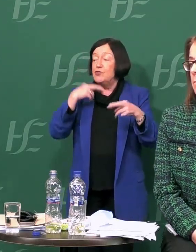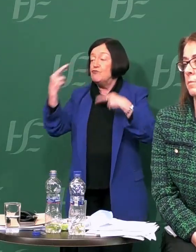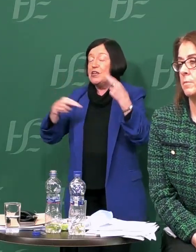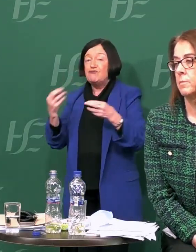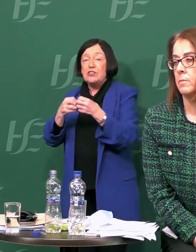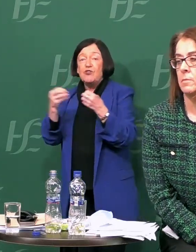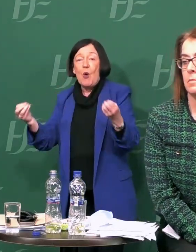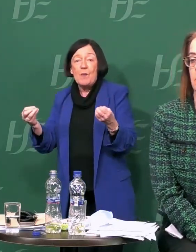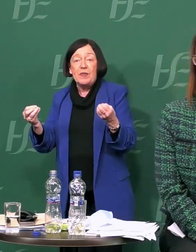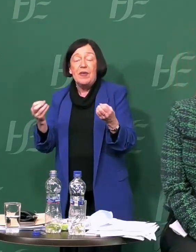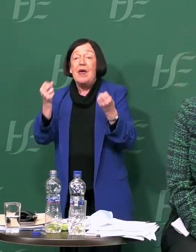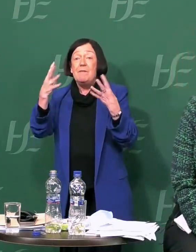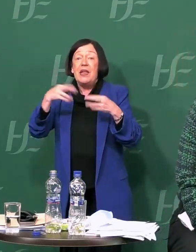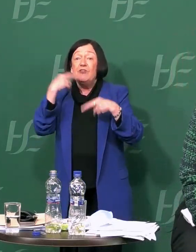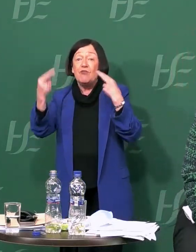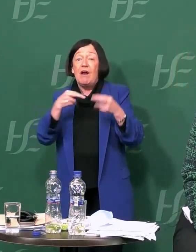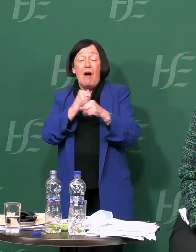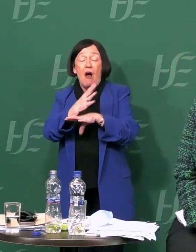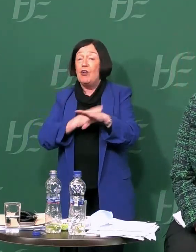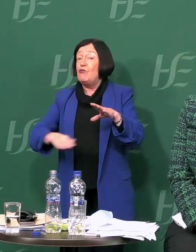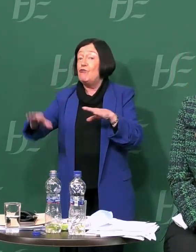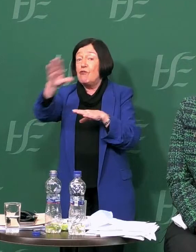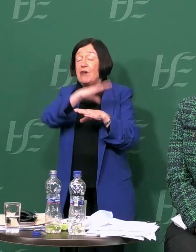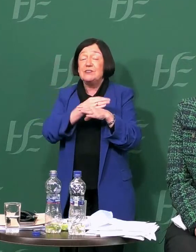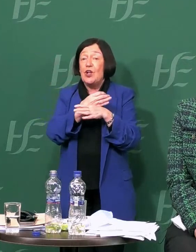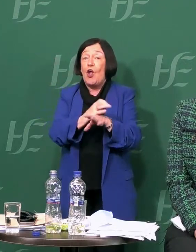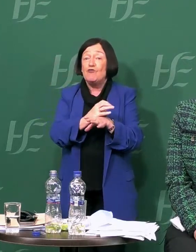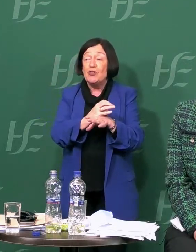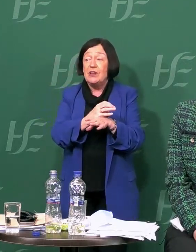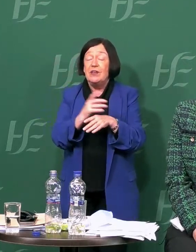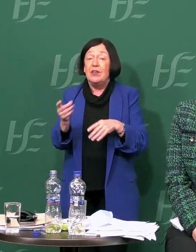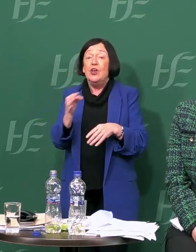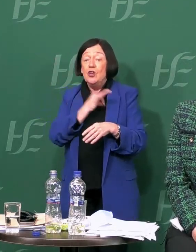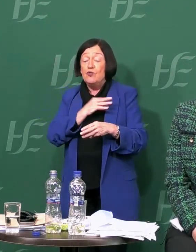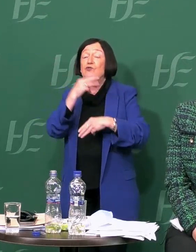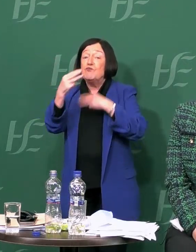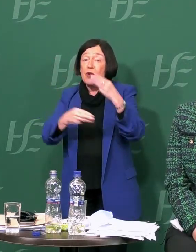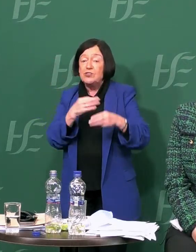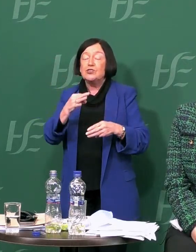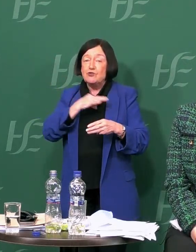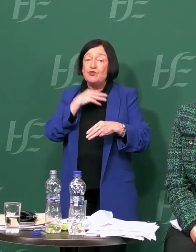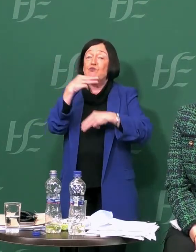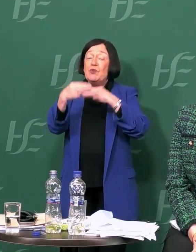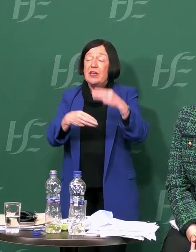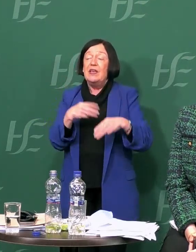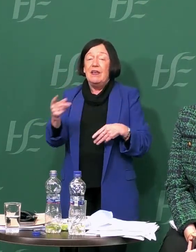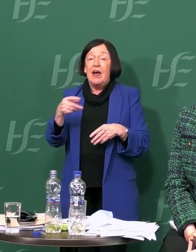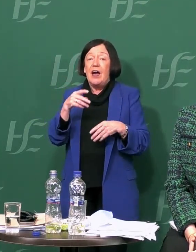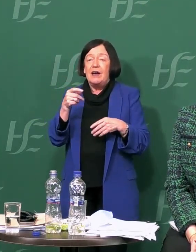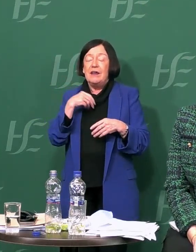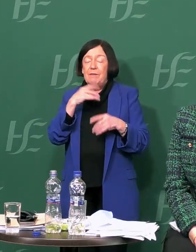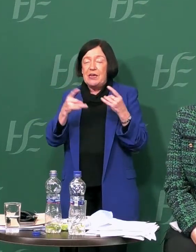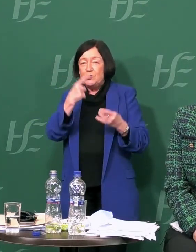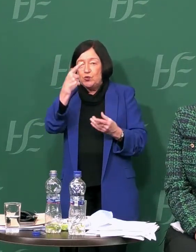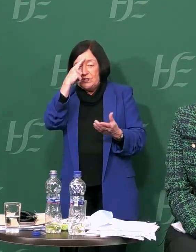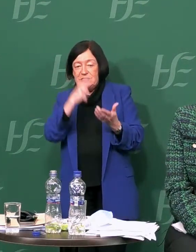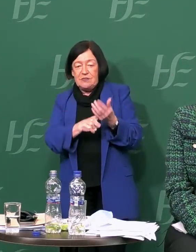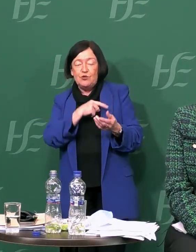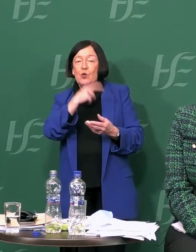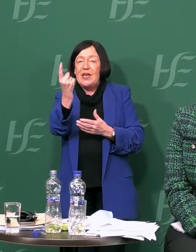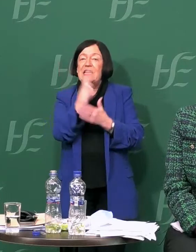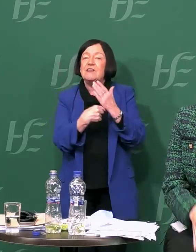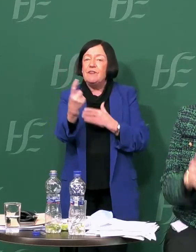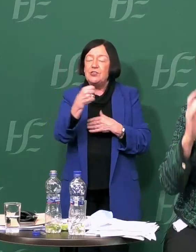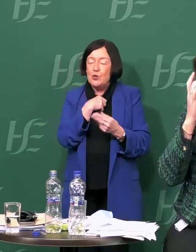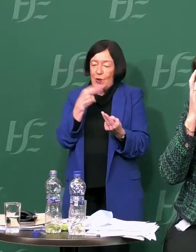open. And many restaurants all across the country putting in good processes and good procedures. So I'd make two calls. One, to individuals,